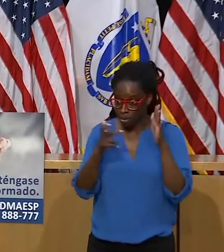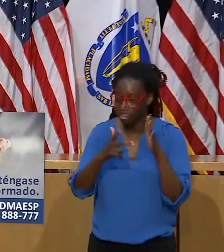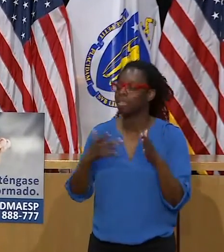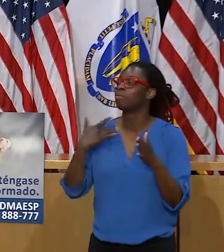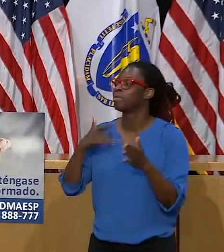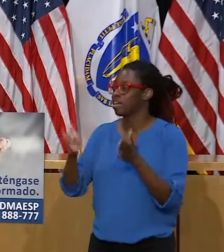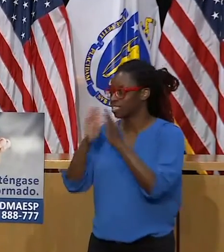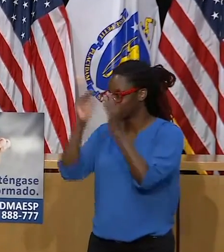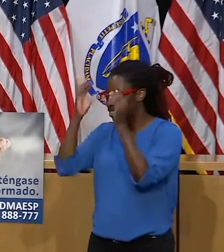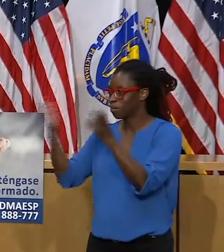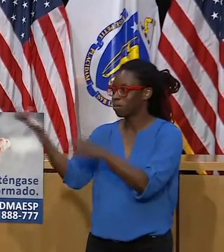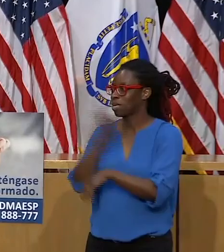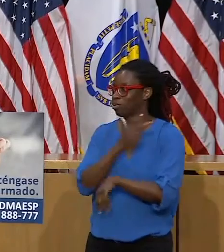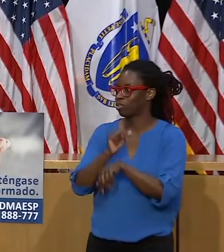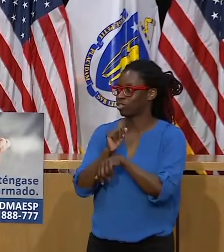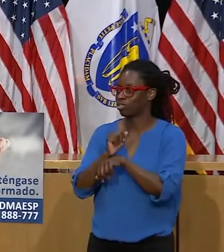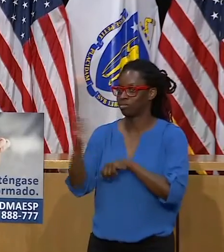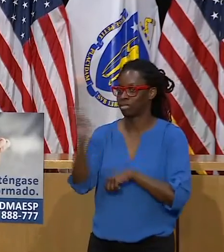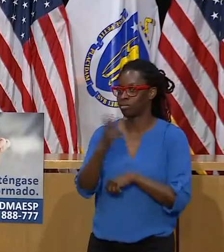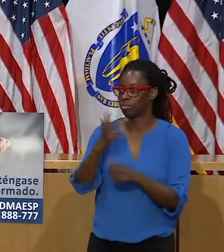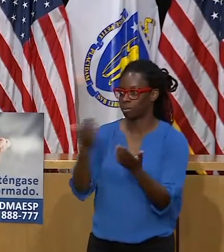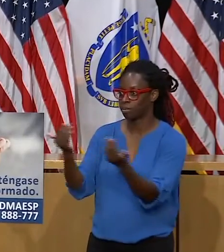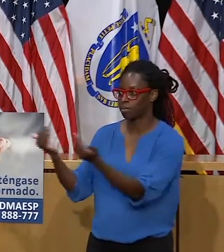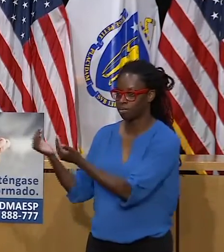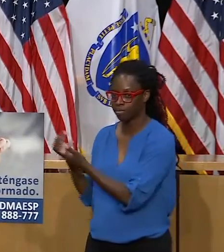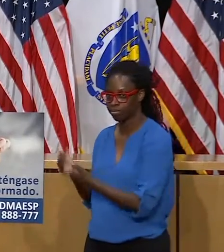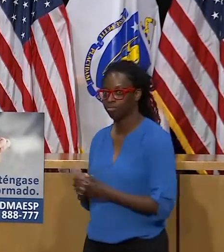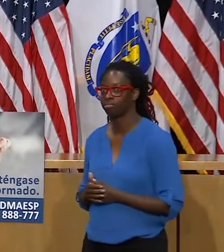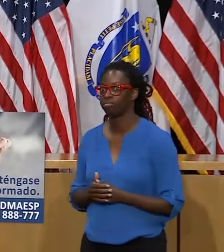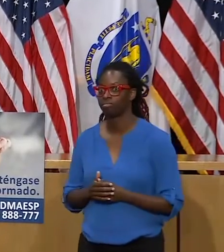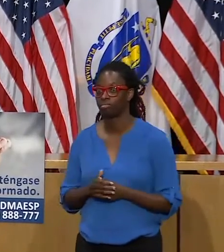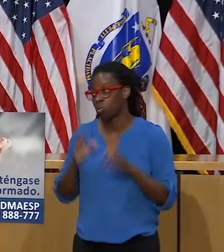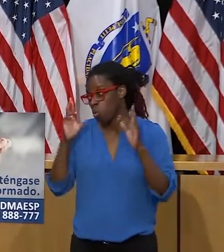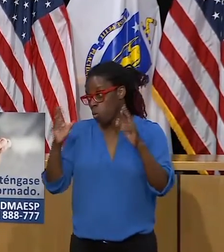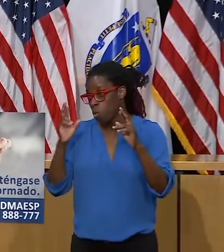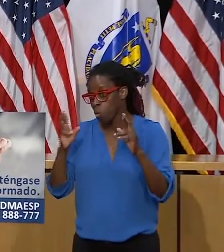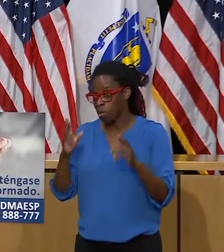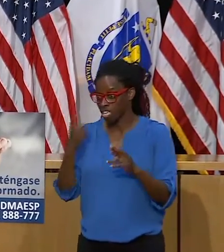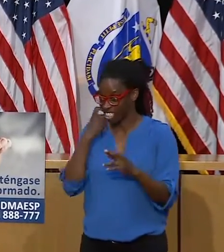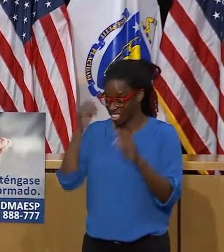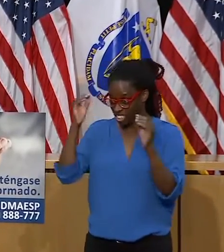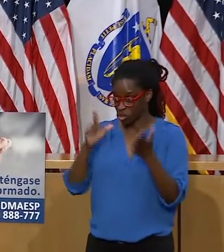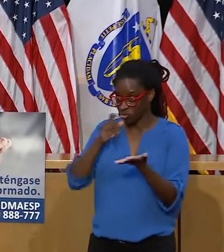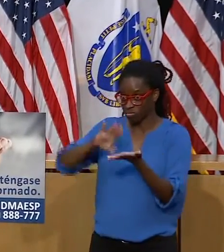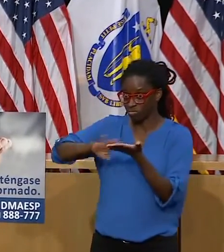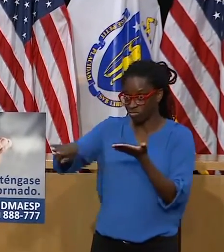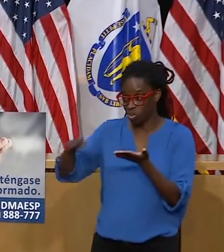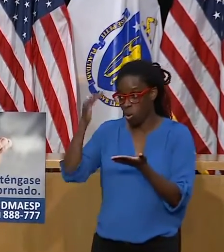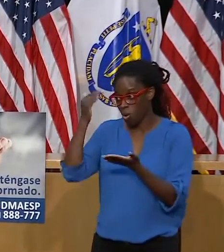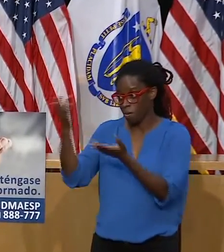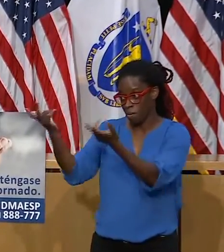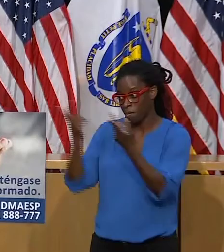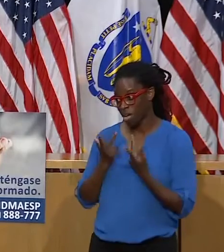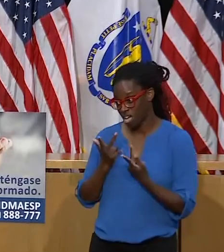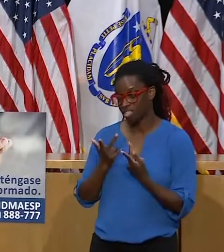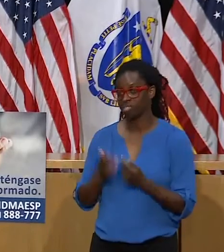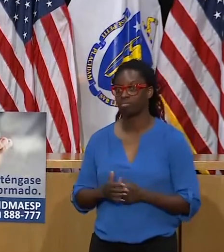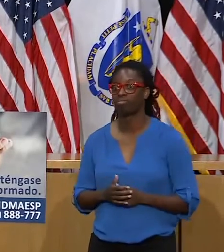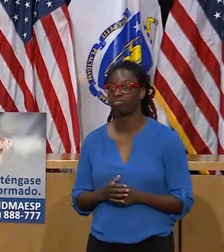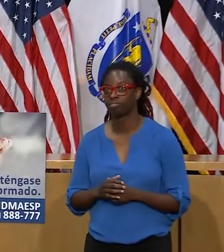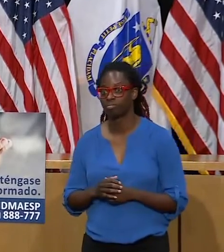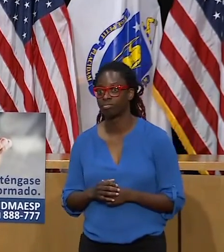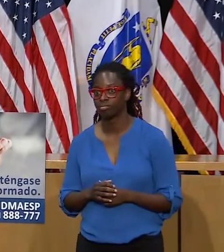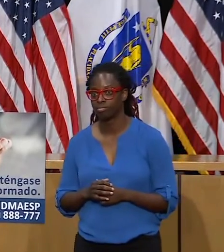is giving and the hope for the federal stimulus money and whatever happens with Chapter 70 will allow us to go back to in-person schooling in a